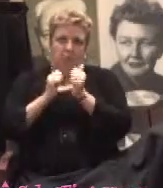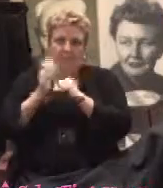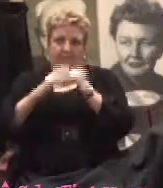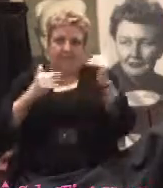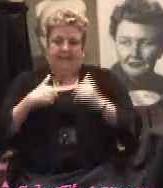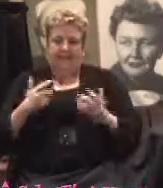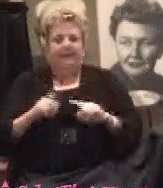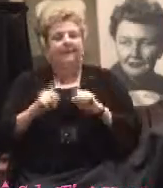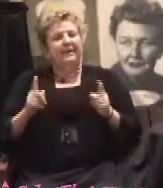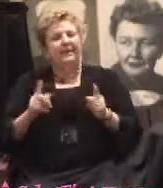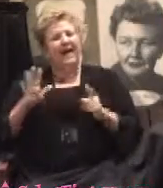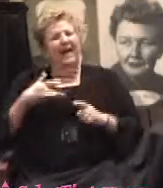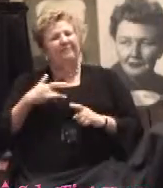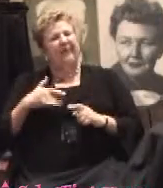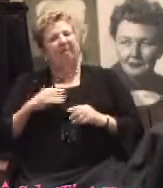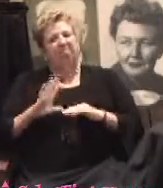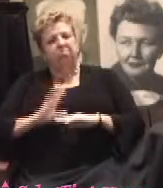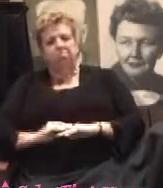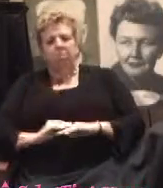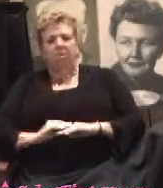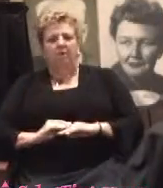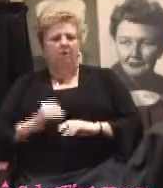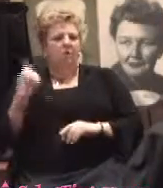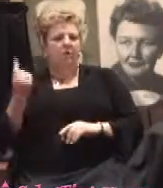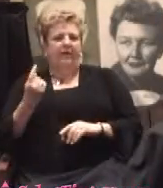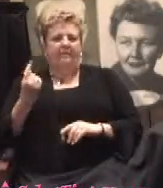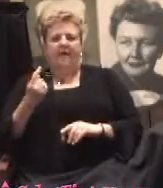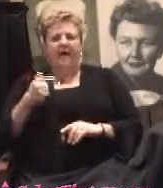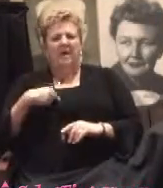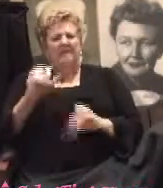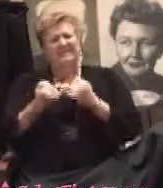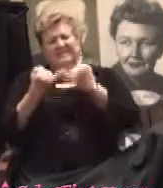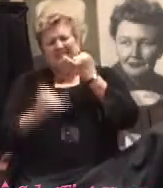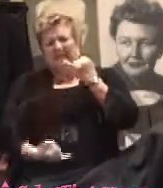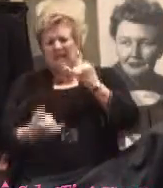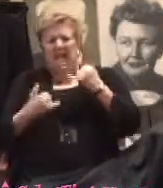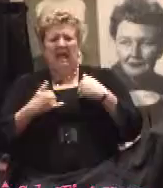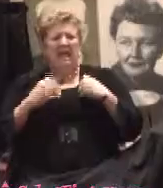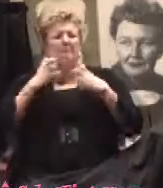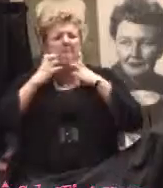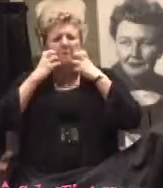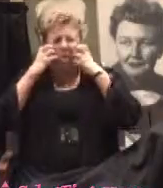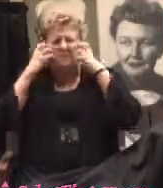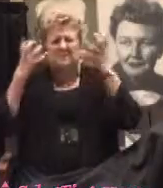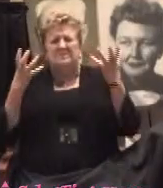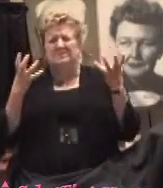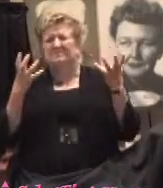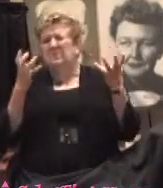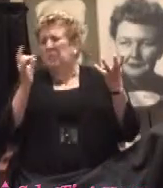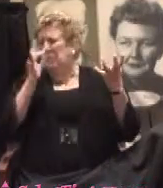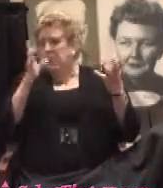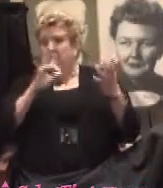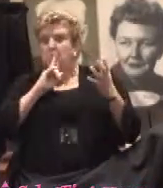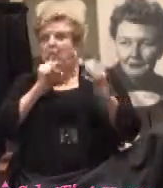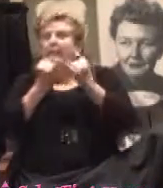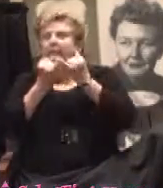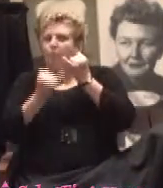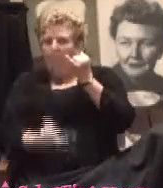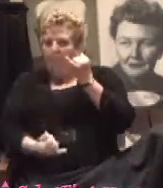But I felt less than all the time. You know, I was skinny, I had pimples, I was really, really skinny. And I played guitar, and they all